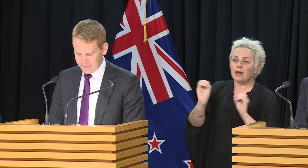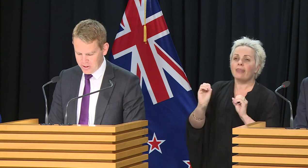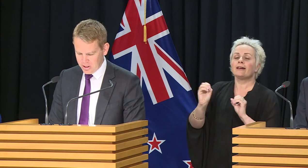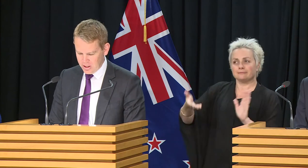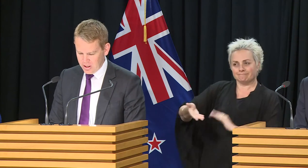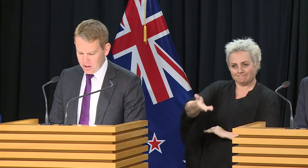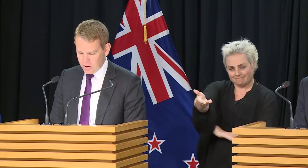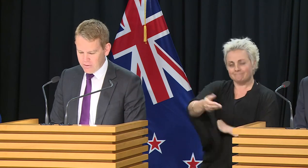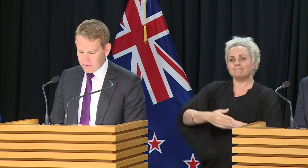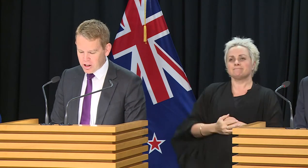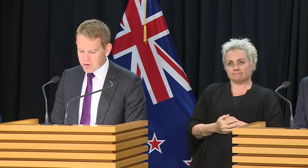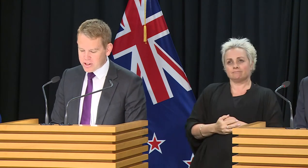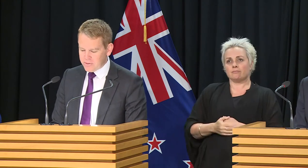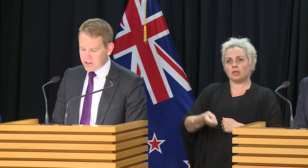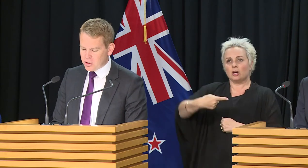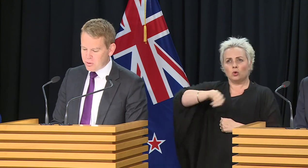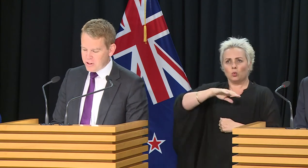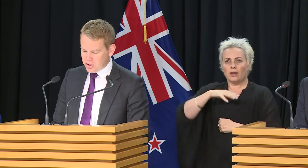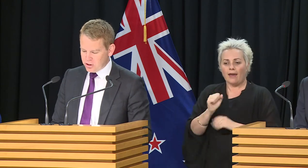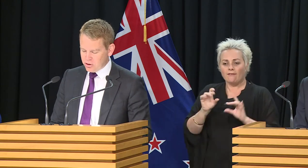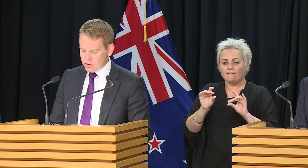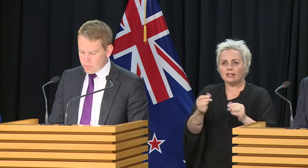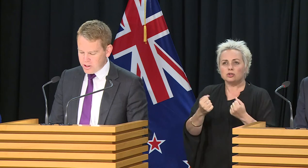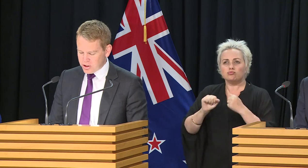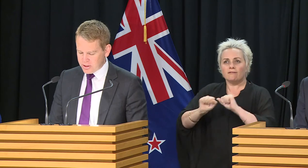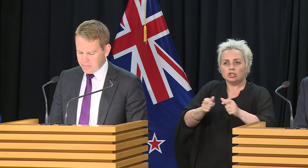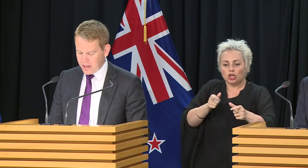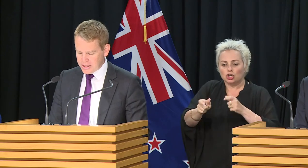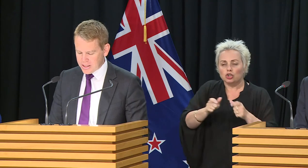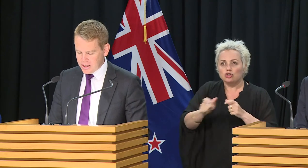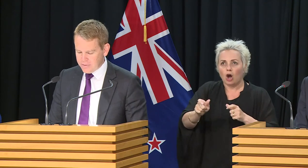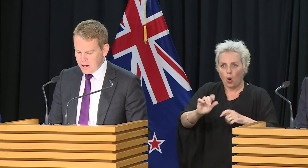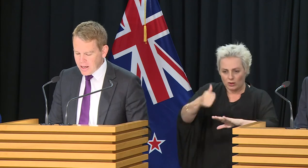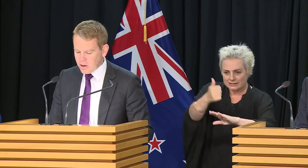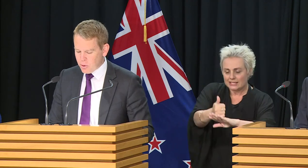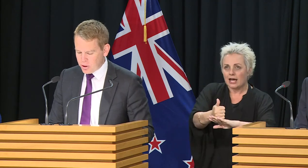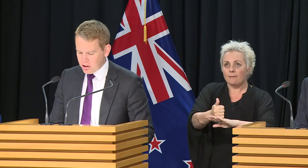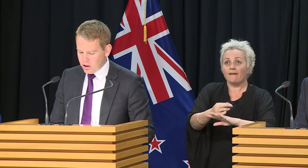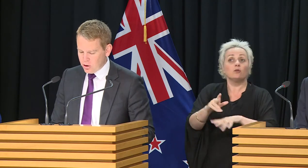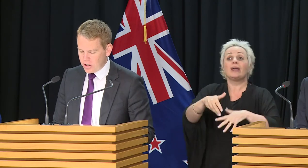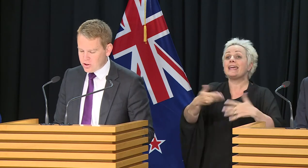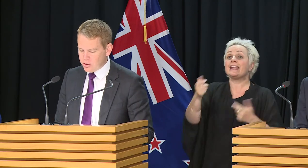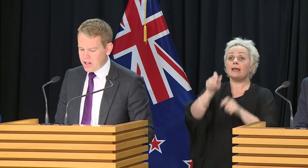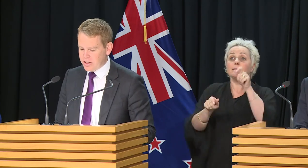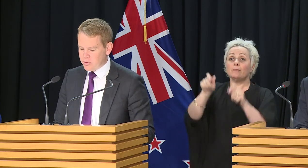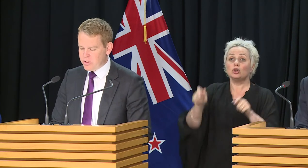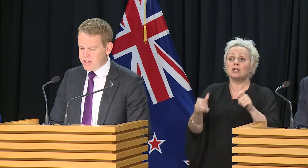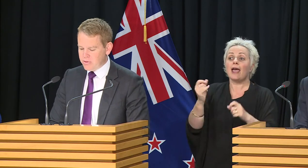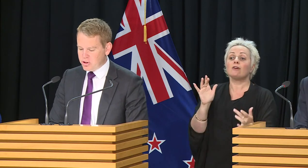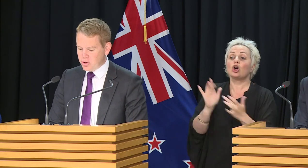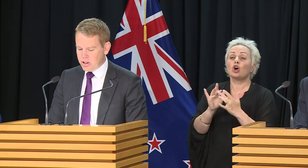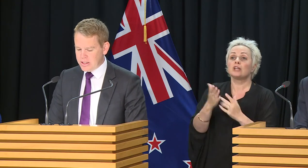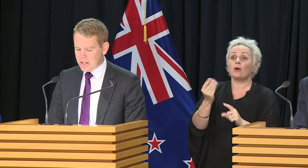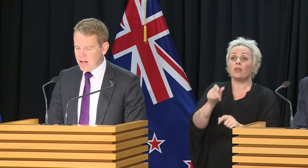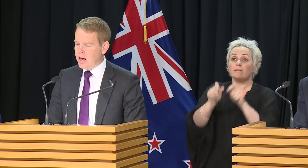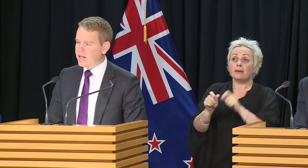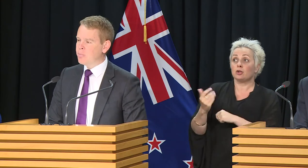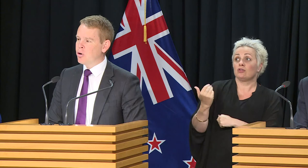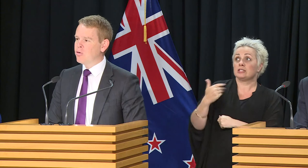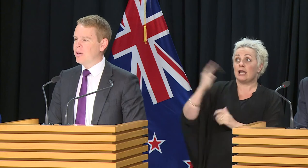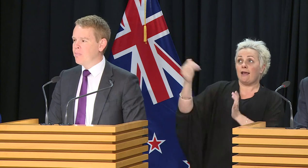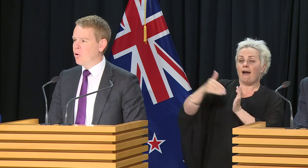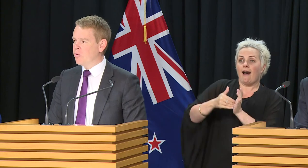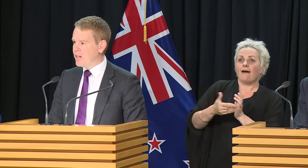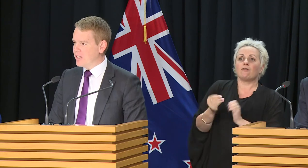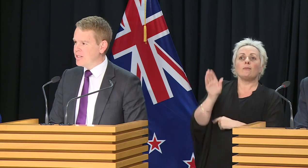don't. We have rigorous infection prevention and control measures in place for anybody who has contact with recent returnees and